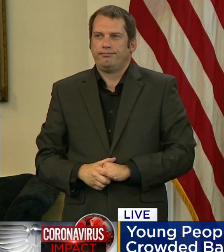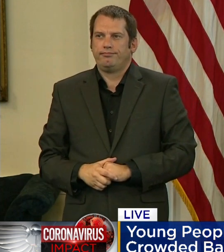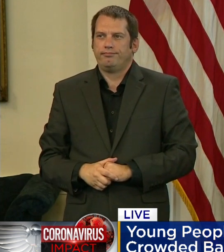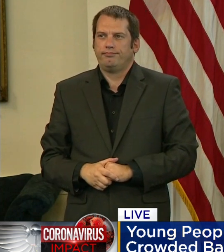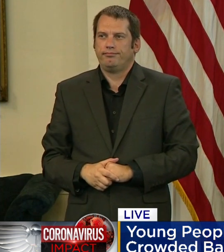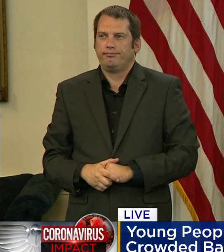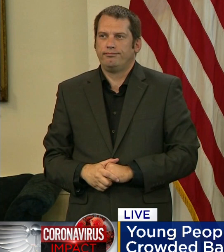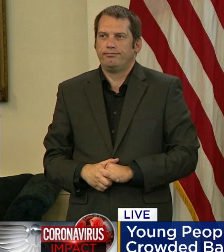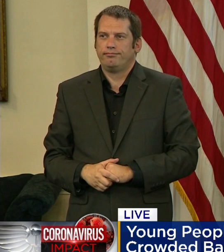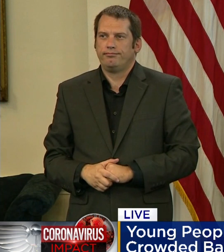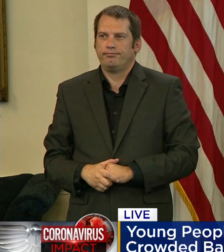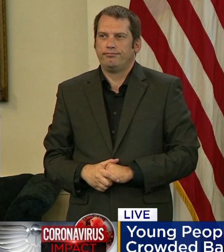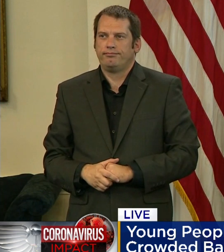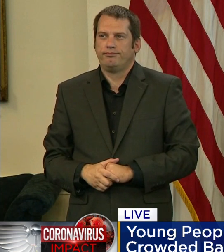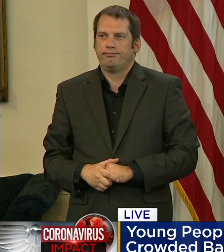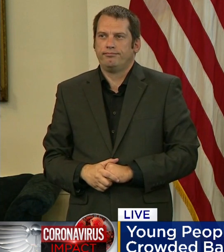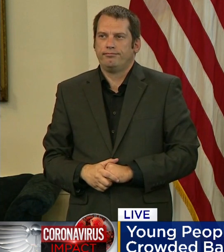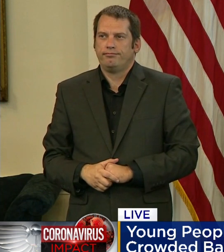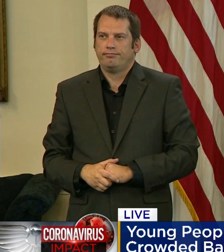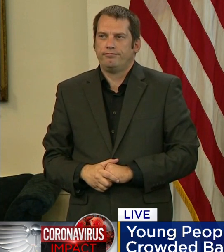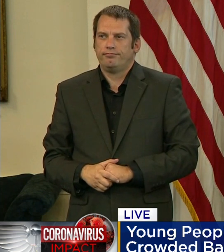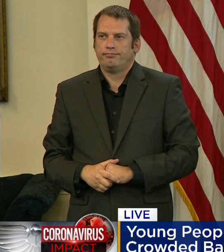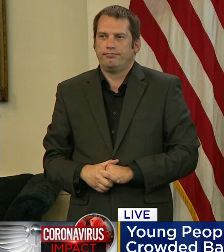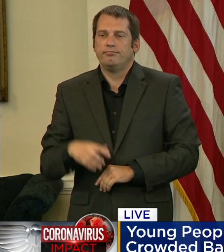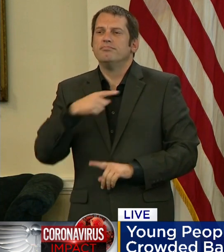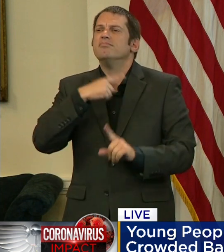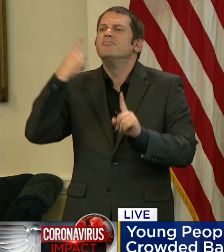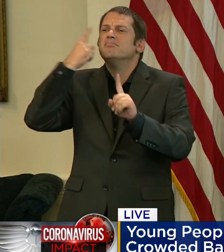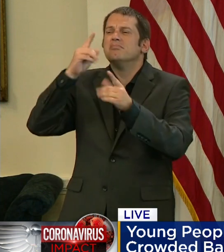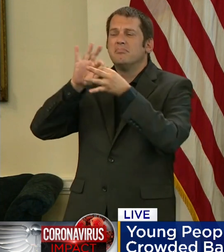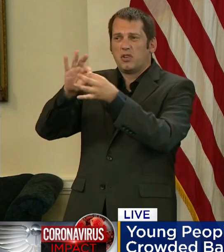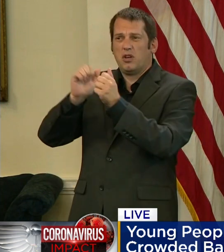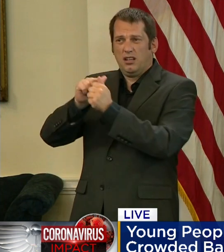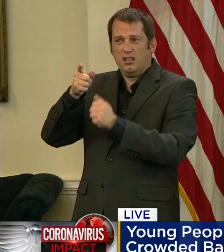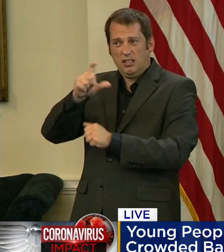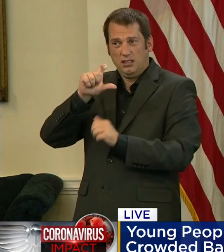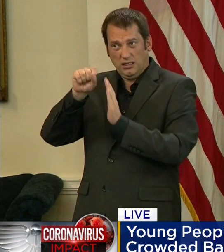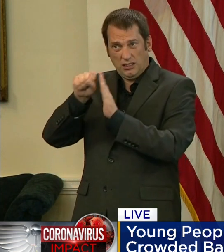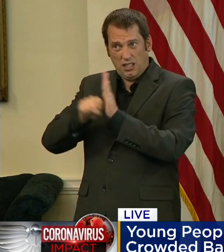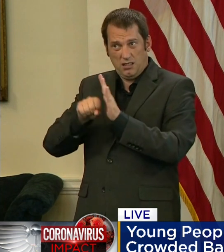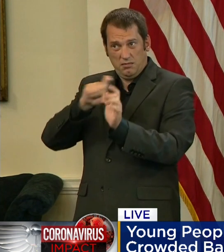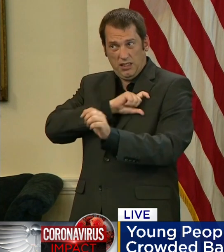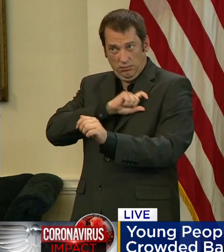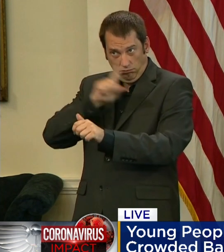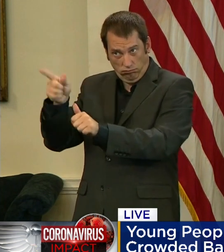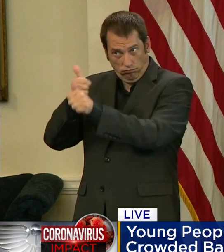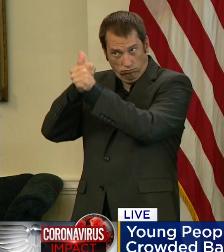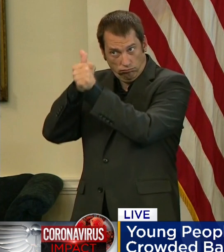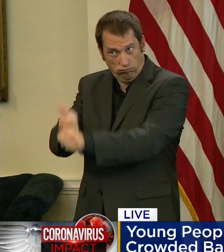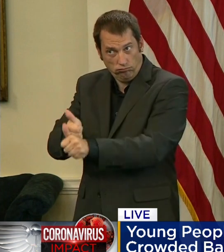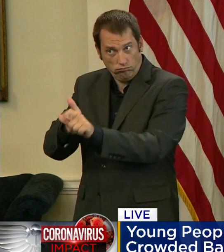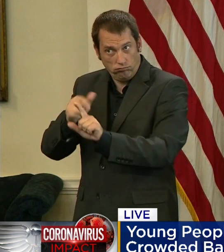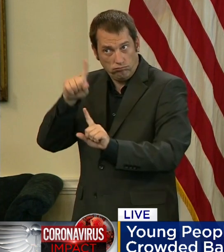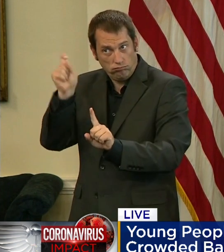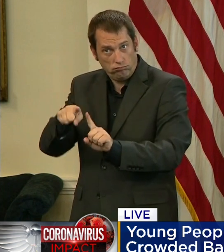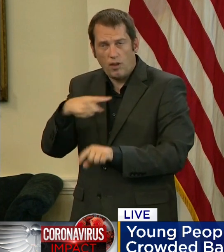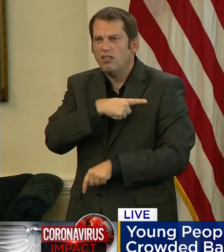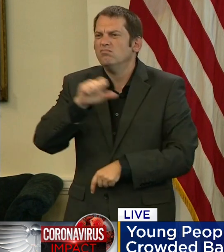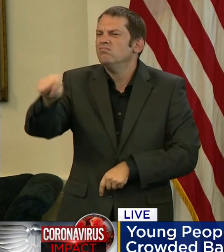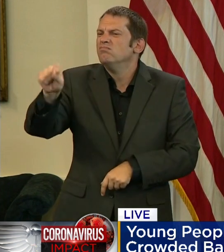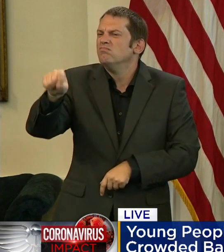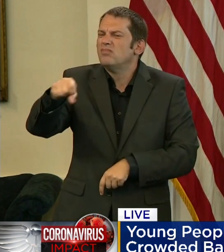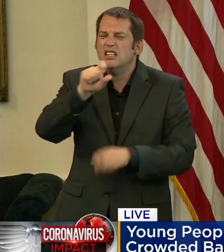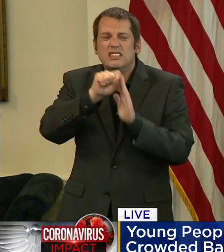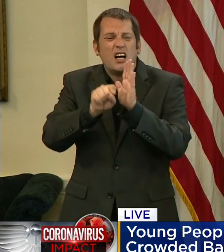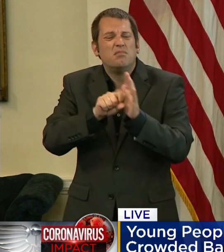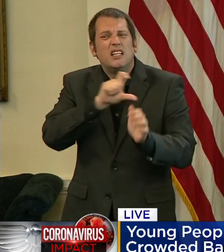this? The state police has been in communication with all of the county sheriff's departments, county police departments, all the municipal governments, and sent out